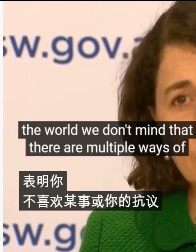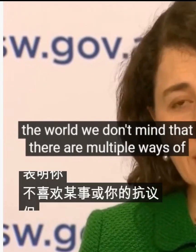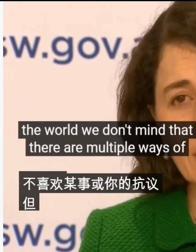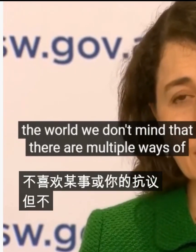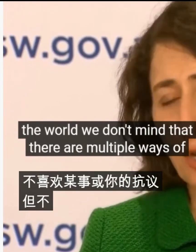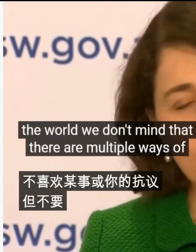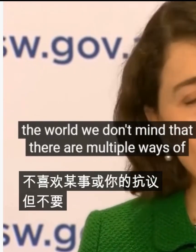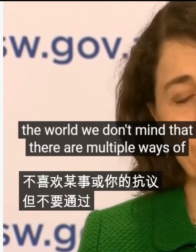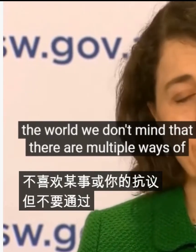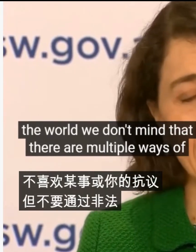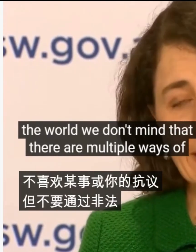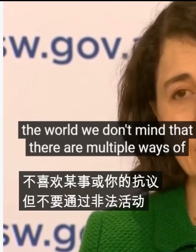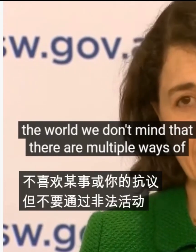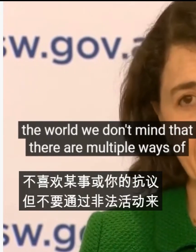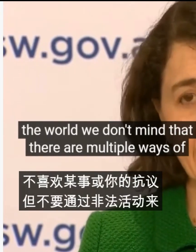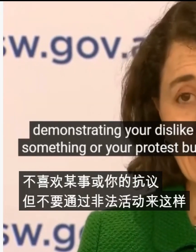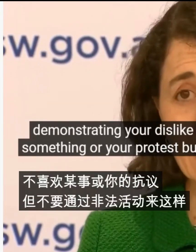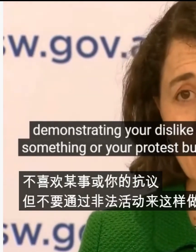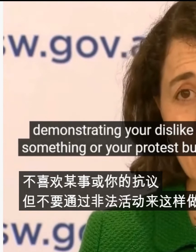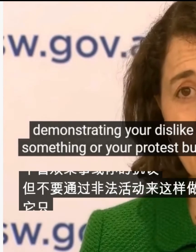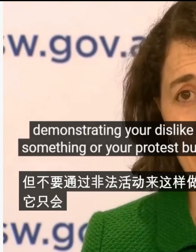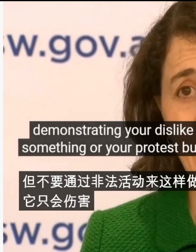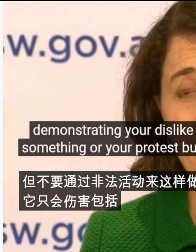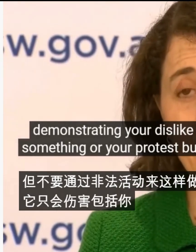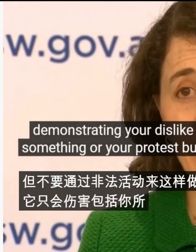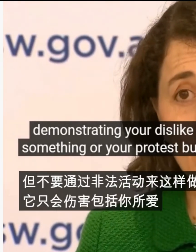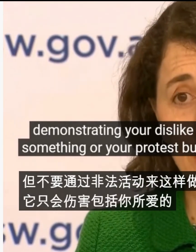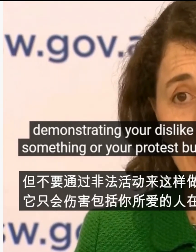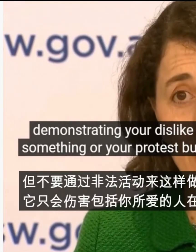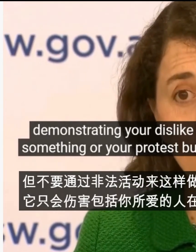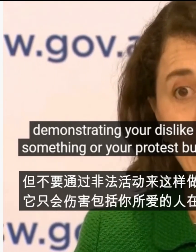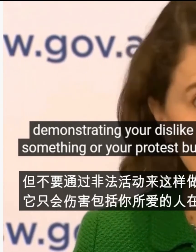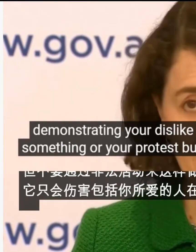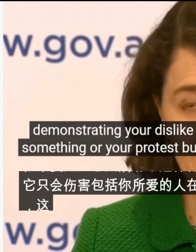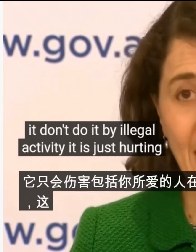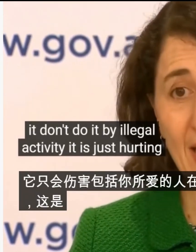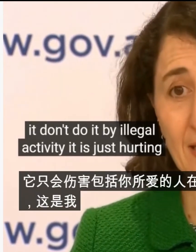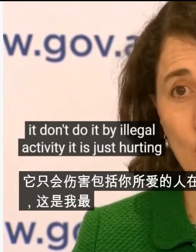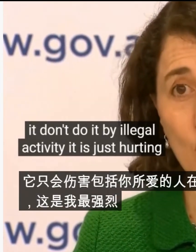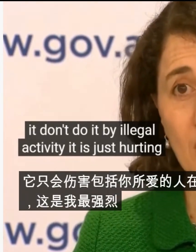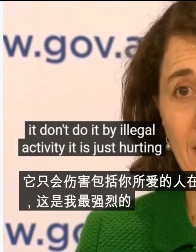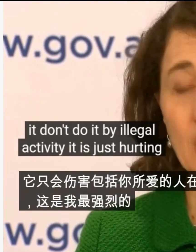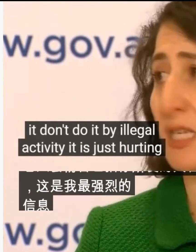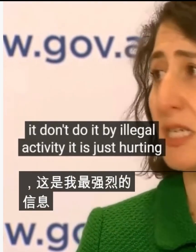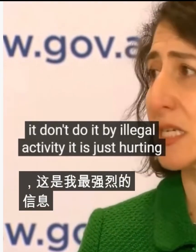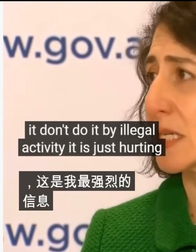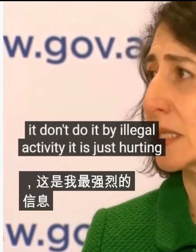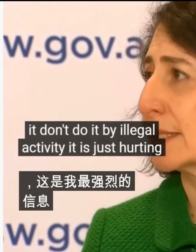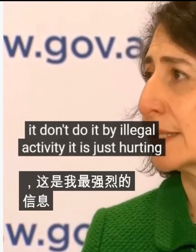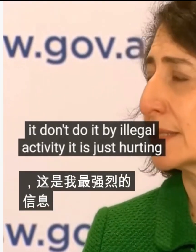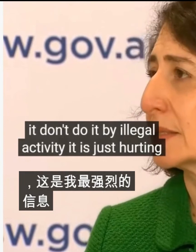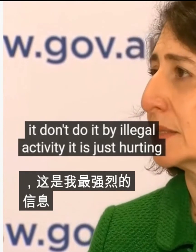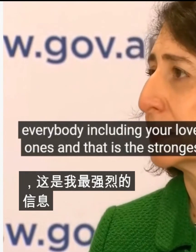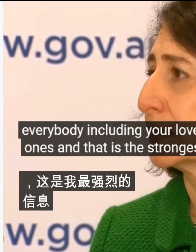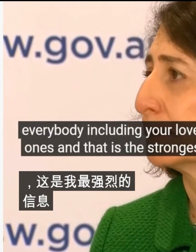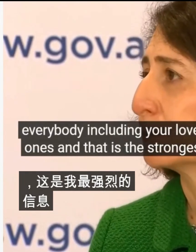protest. But don't do it by illegal activity. It is just hurting everybody, including your loved ones, and that is the strongest message. For the